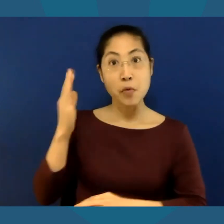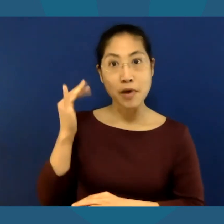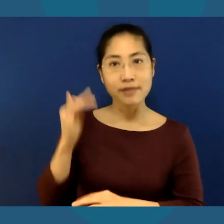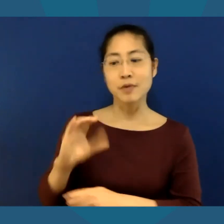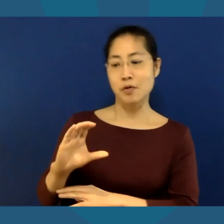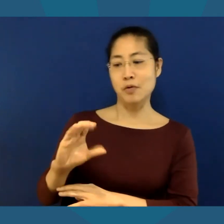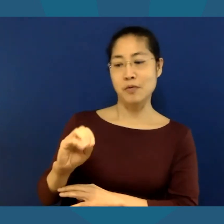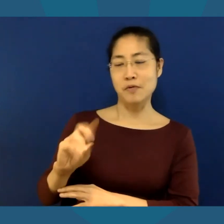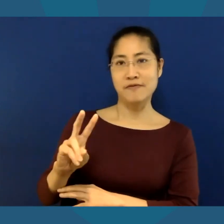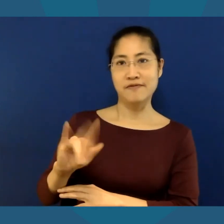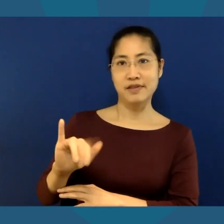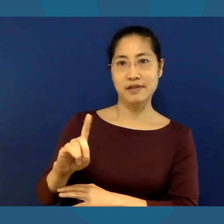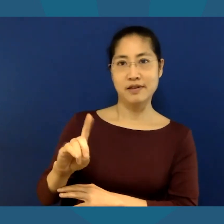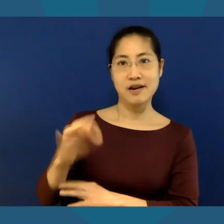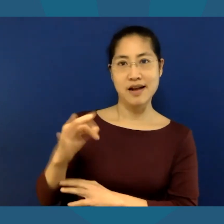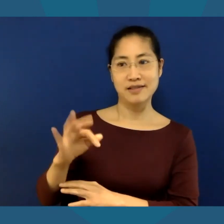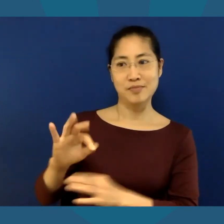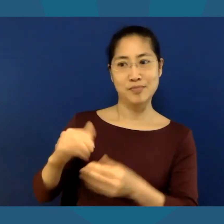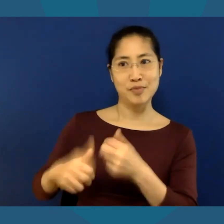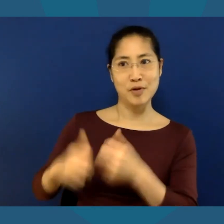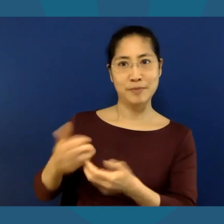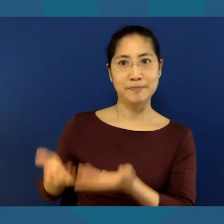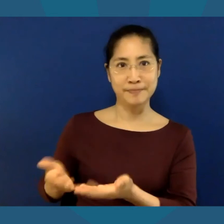the COVID-19 crisis.